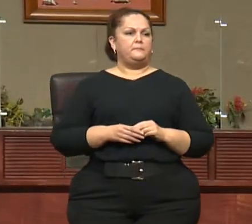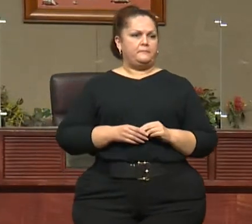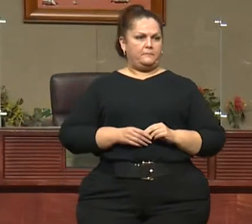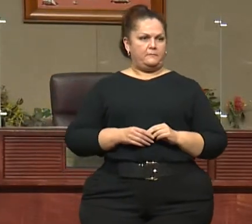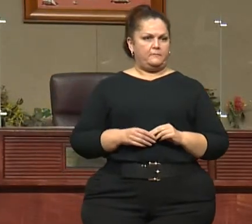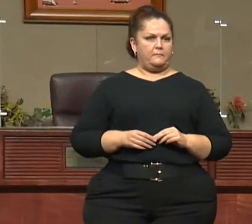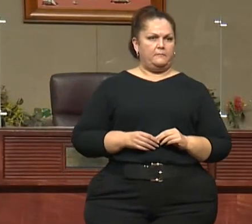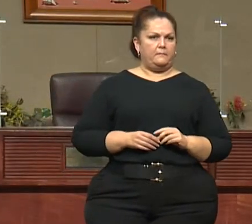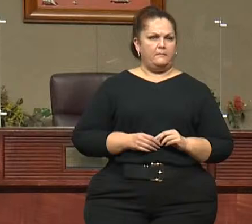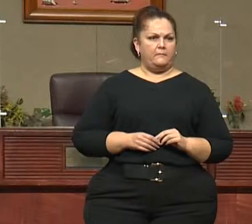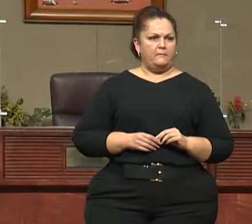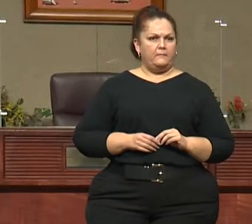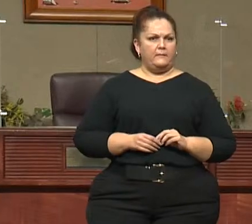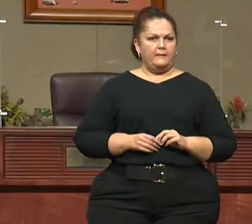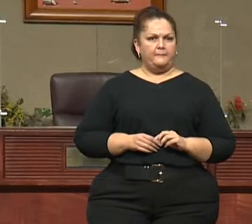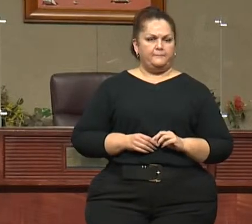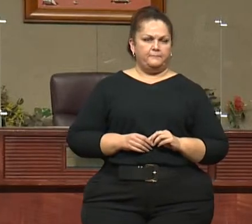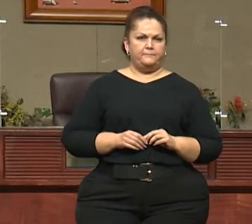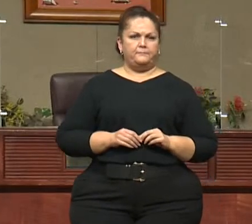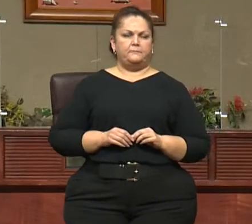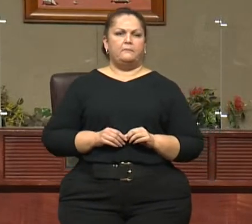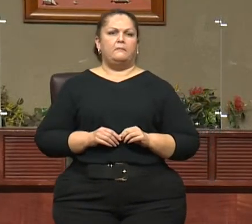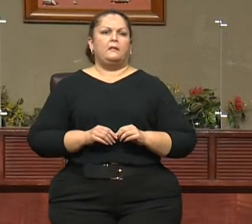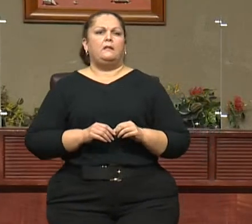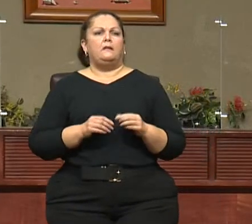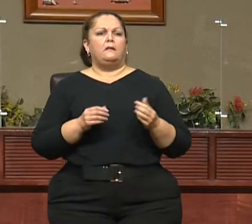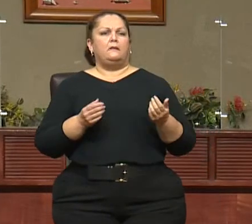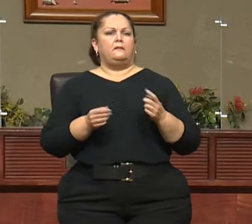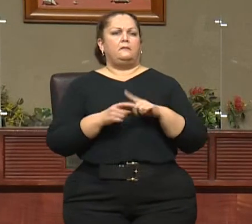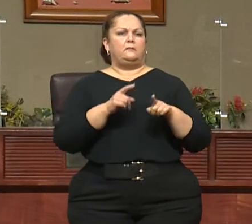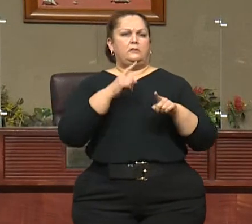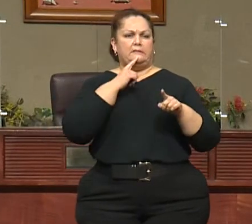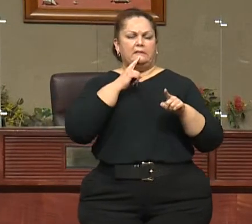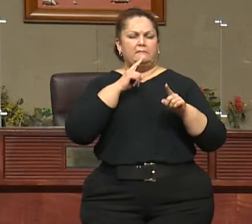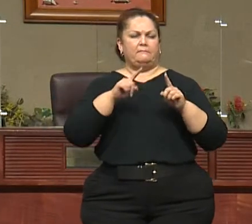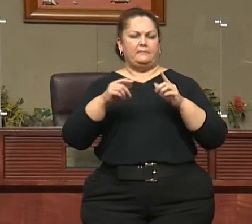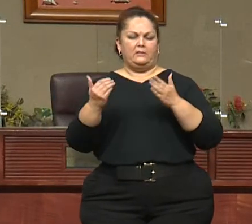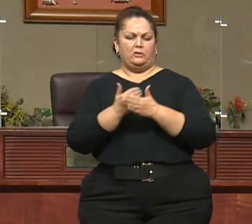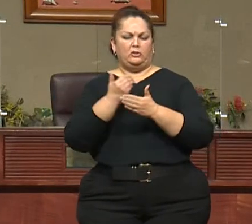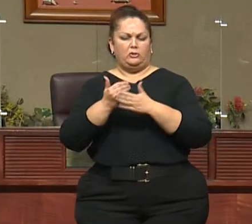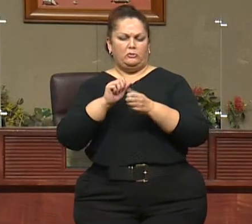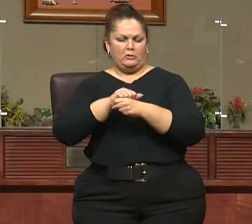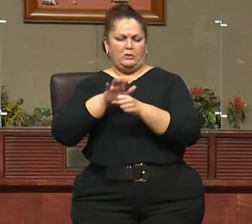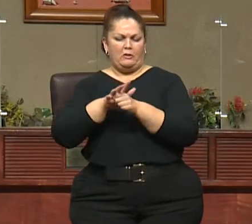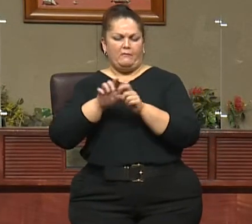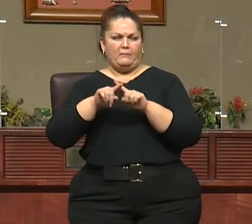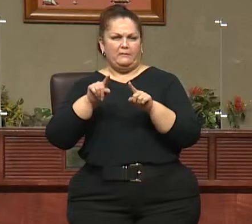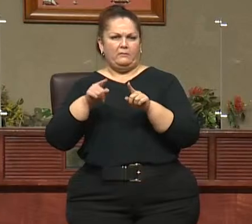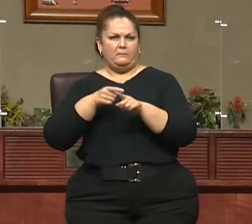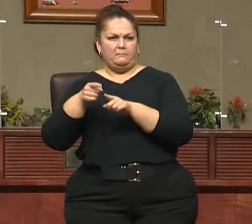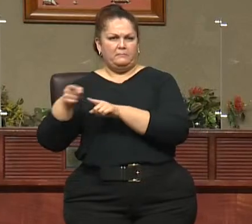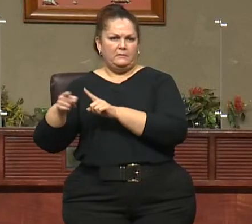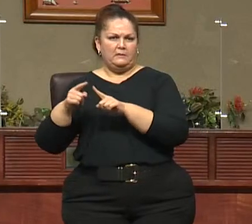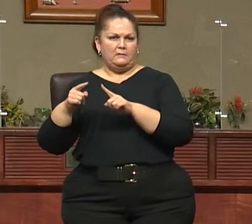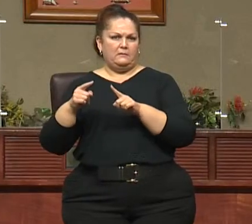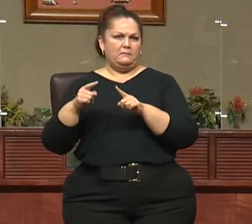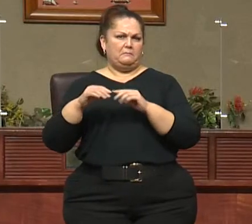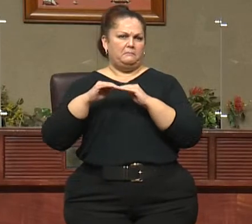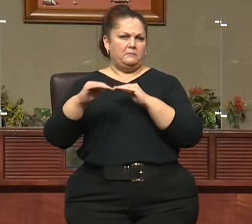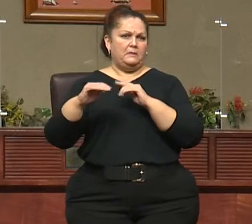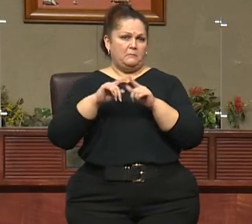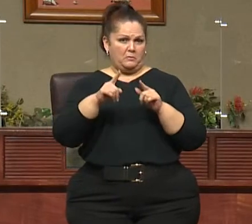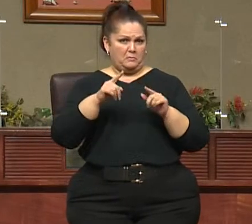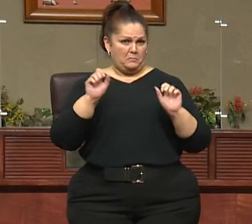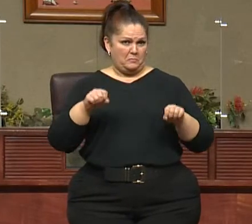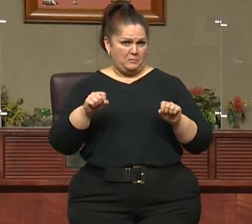Great news in terms of the number of variants being steady, but are you concerned, and is your office prepared at all in terms of the